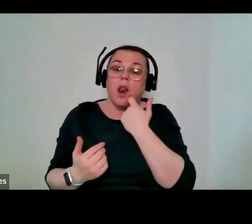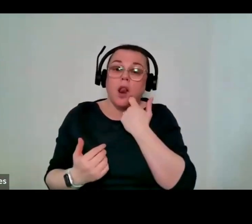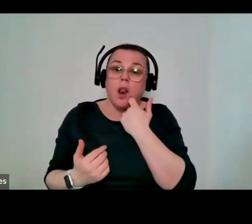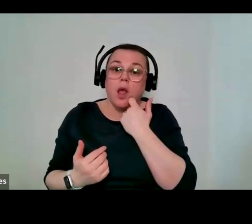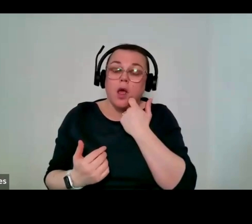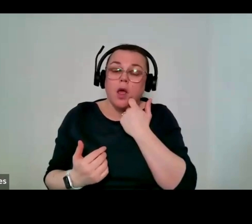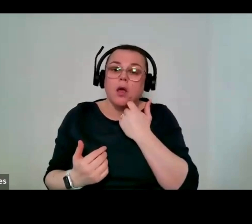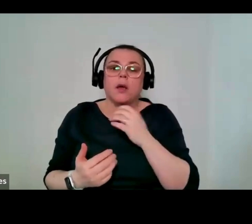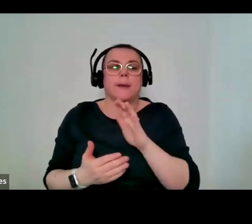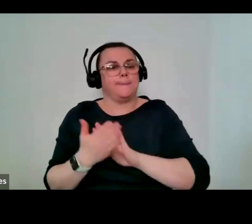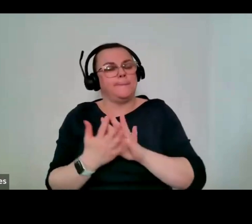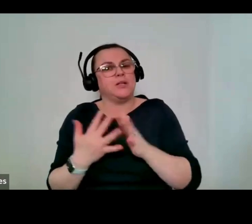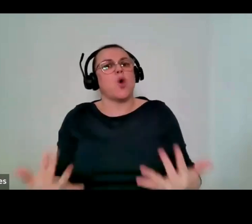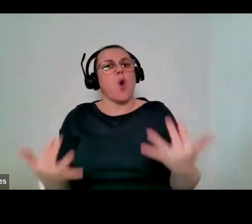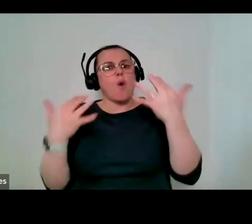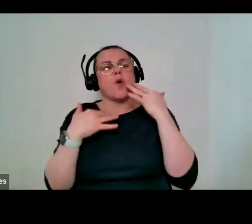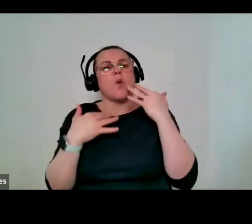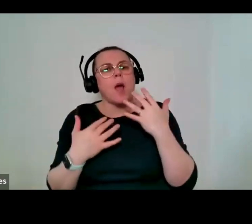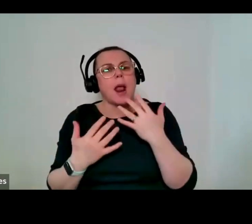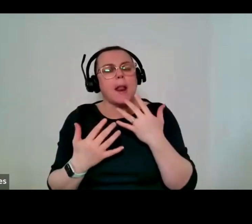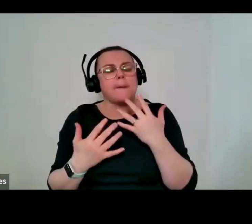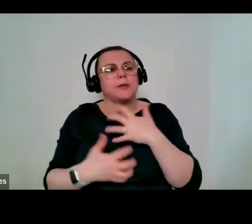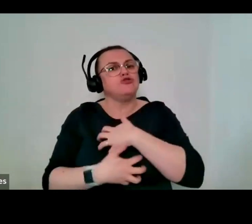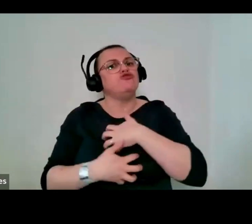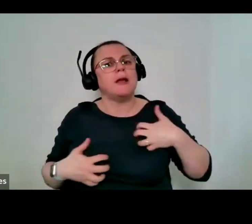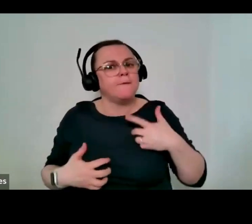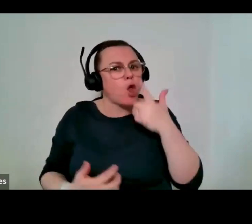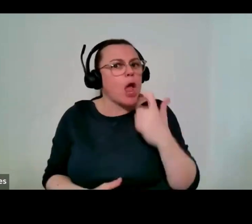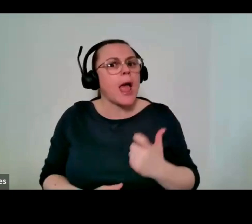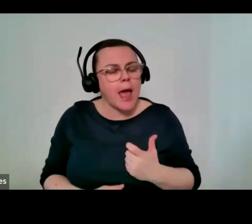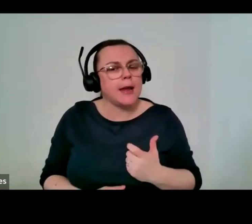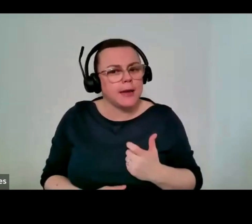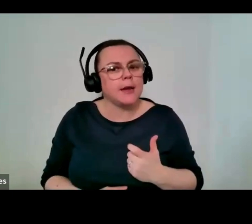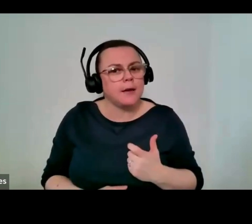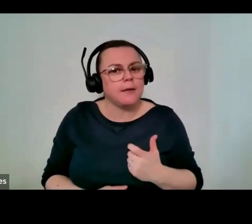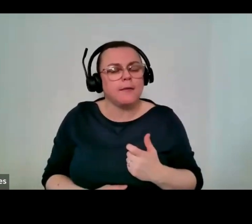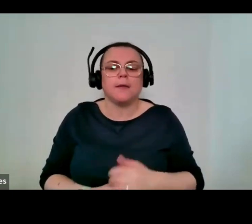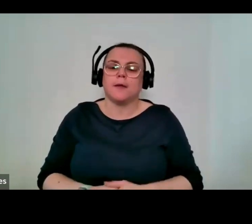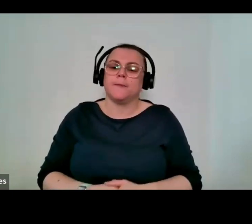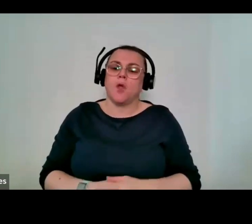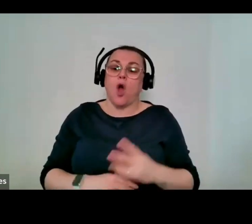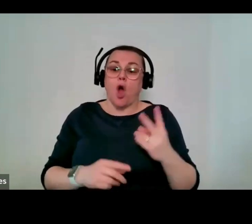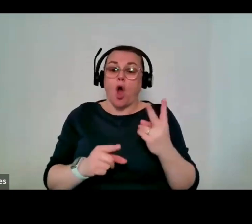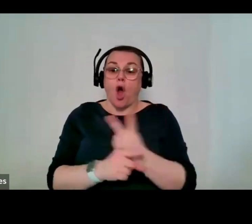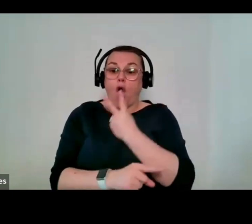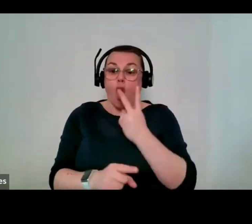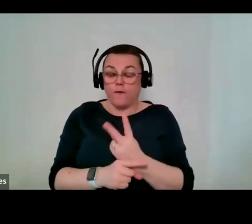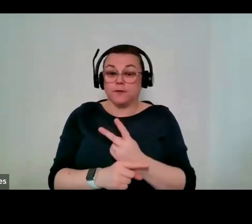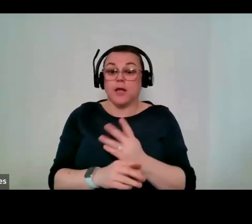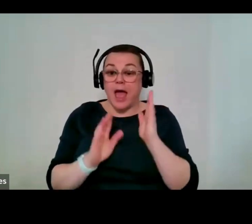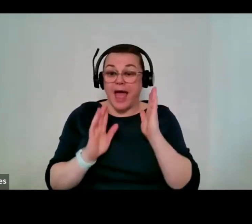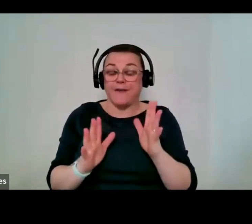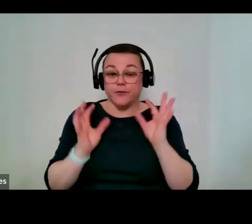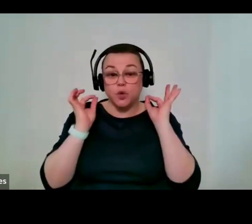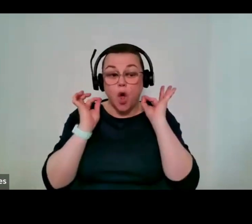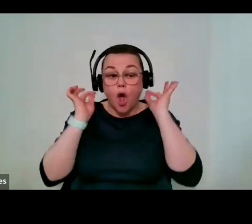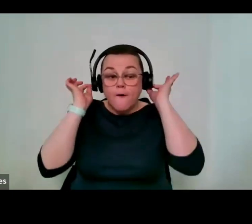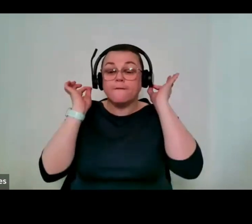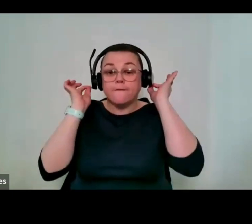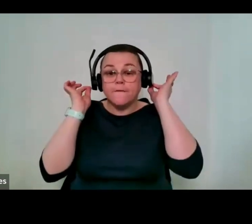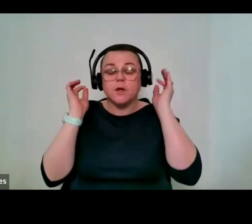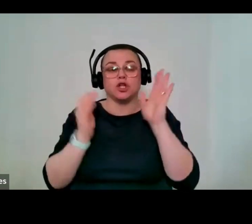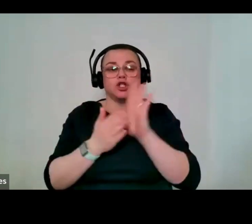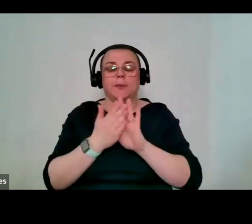really overwhelming and very stressful. And very often I need to sit there with my hearers twist off just to cut